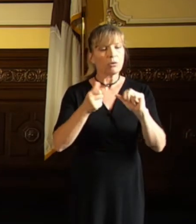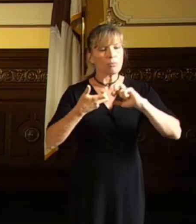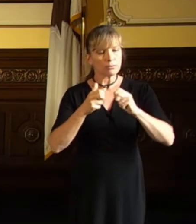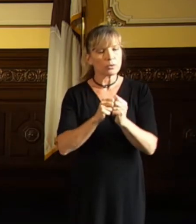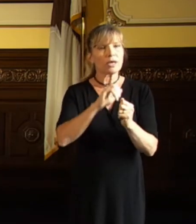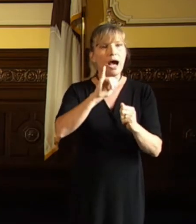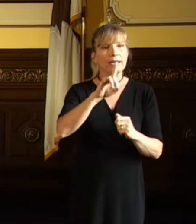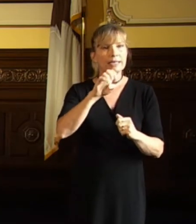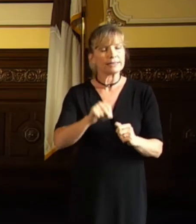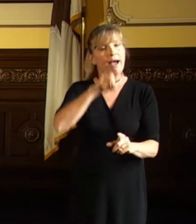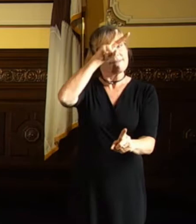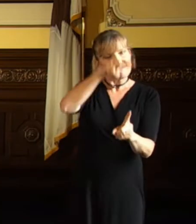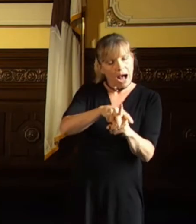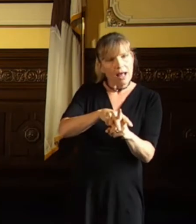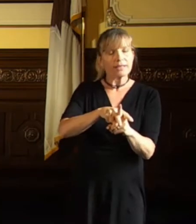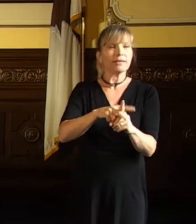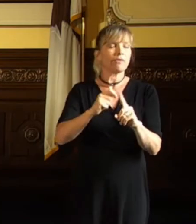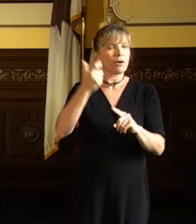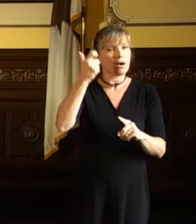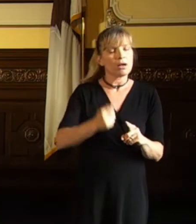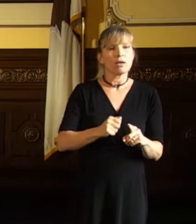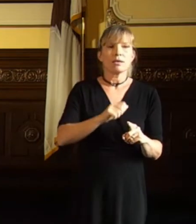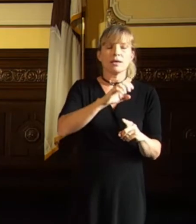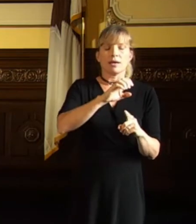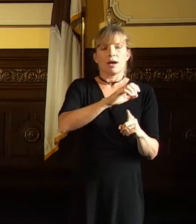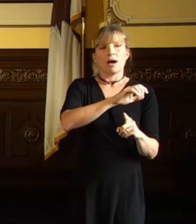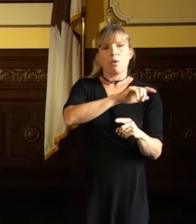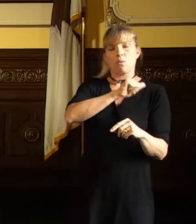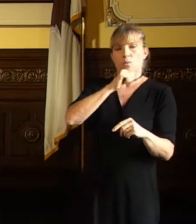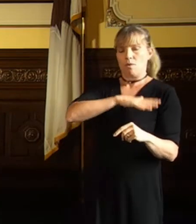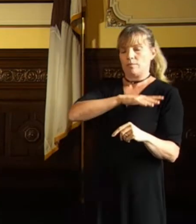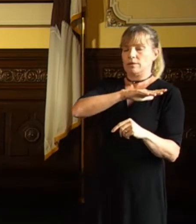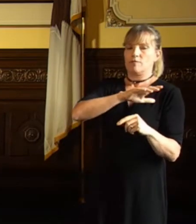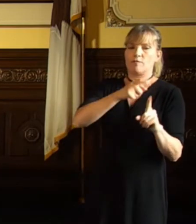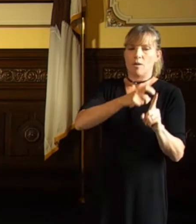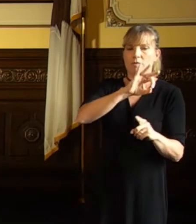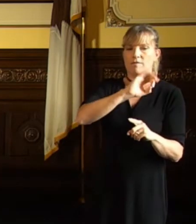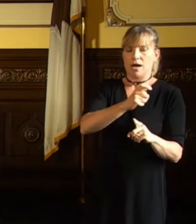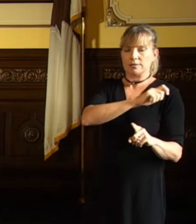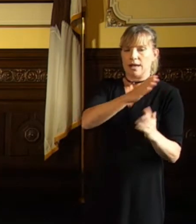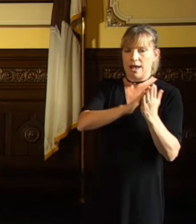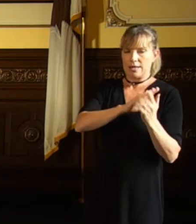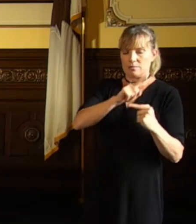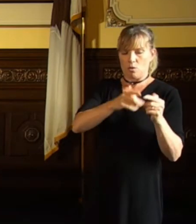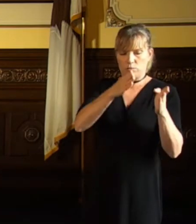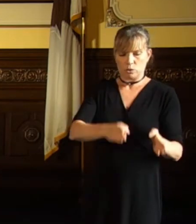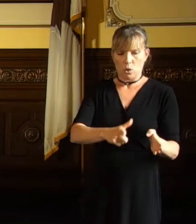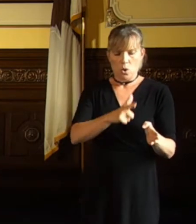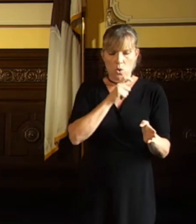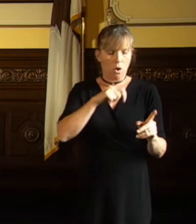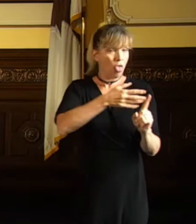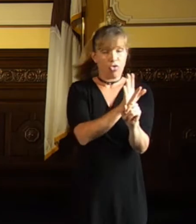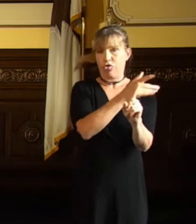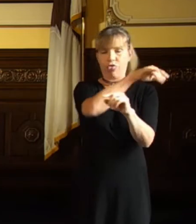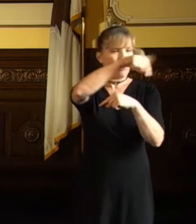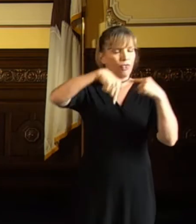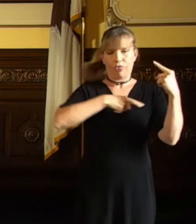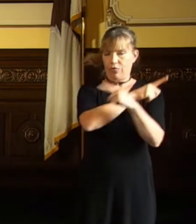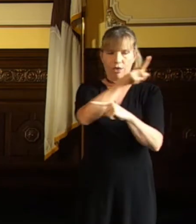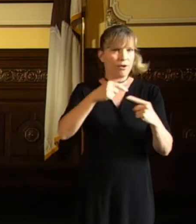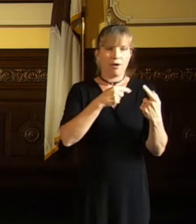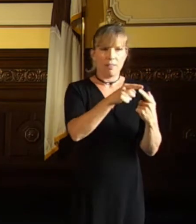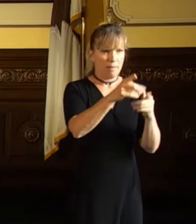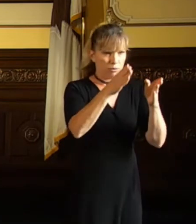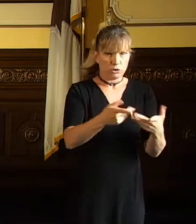IDES and filing for that. Elizabeth Matthews of Fox asks about someone who was given a runaround as they tried to